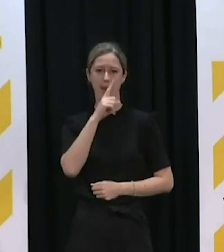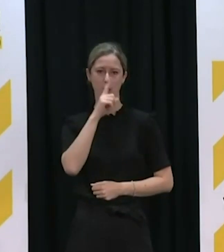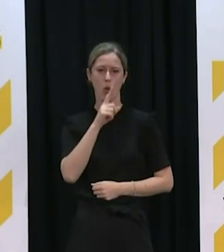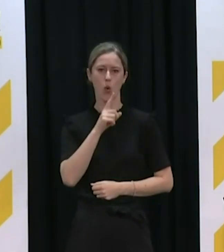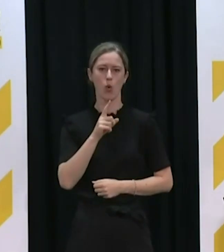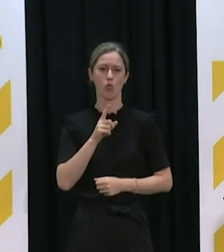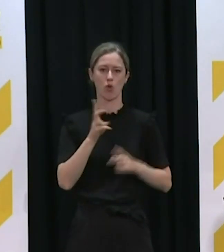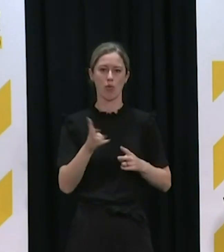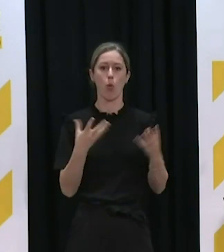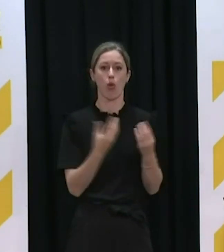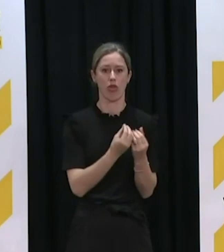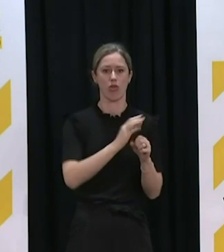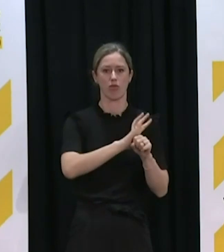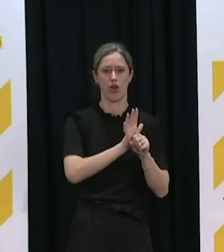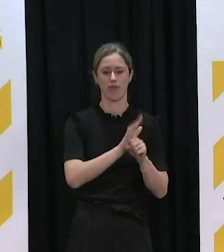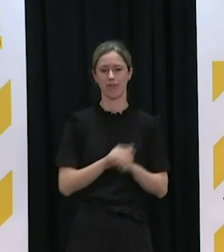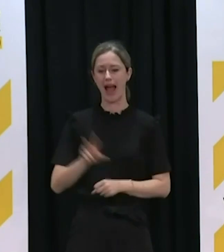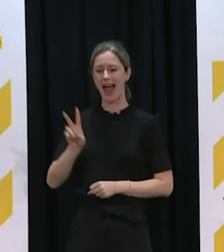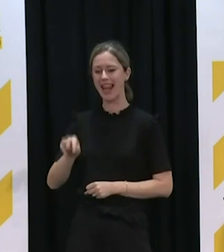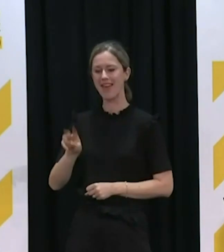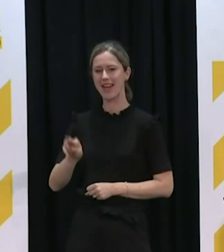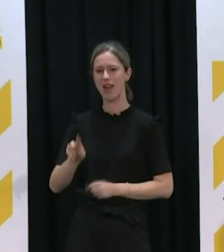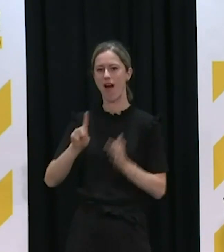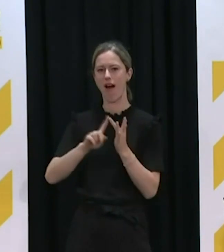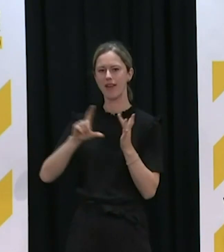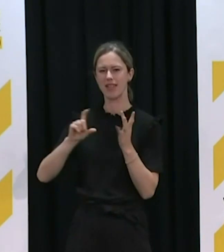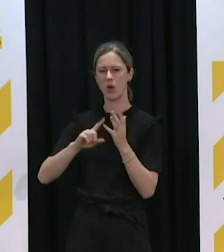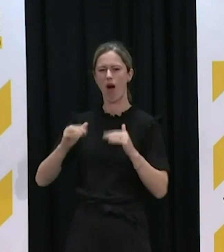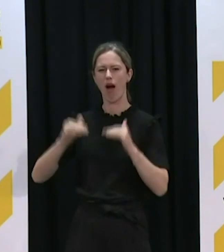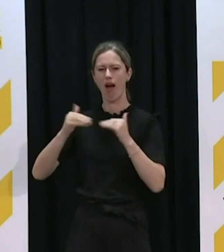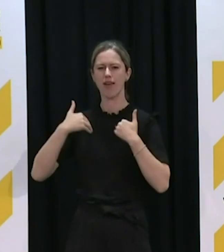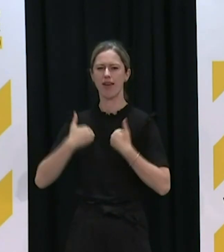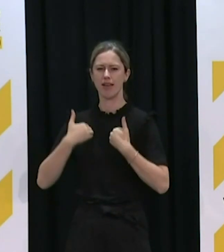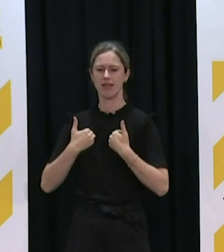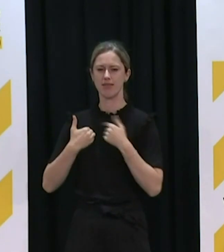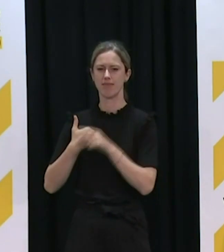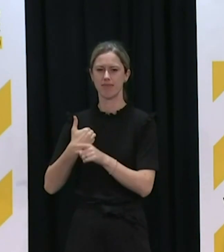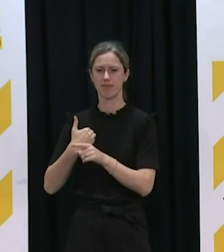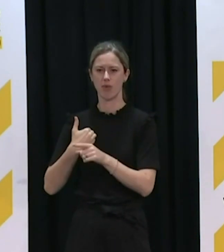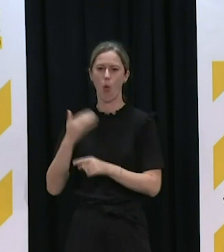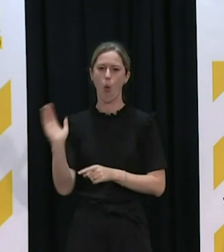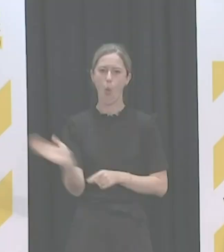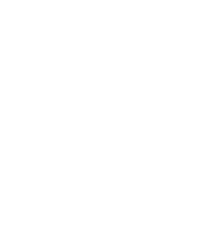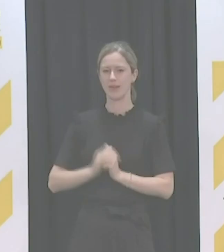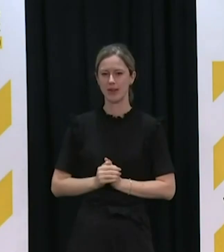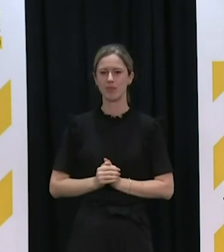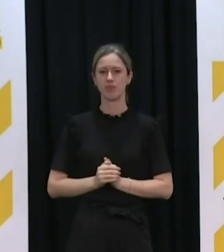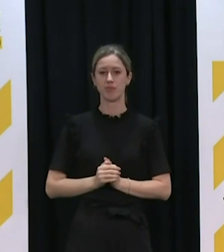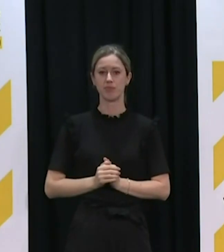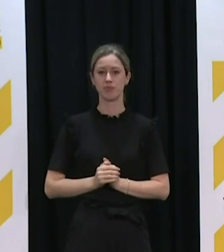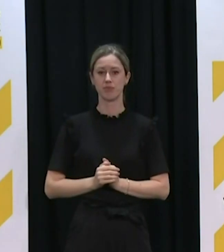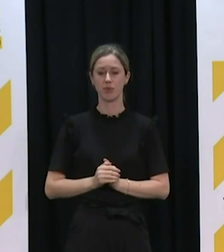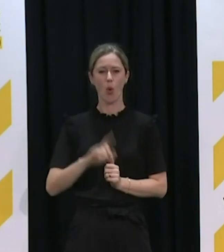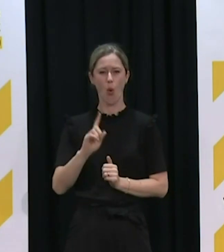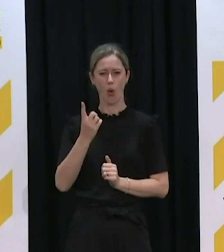hospital with COVID-19, 11 are in ICU or a high dependency unit, and they're all in the Auckland region. Further